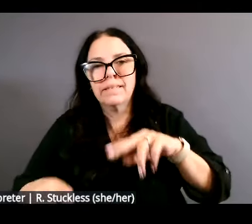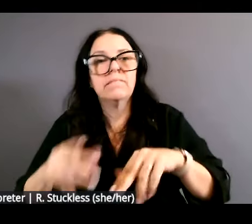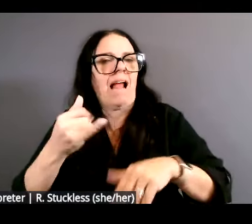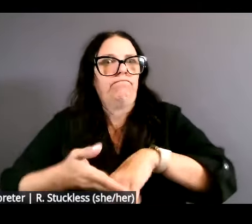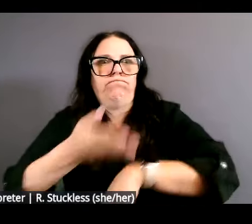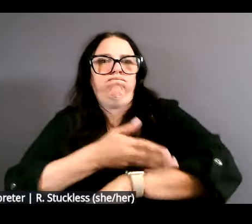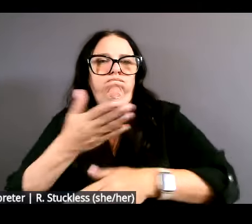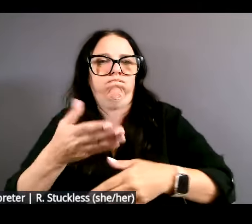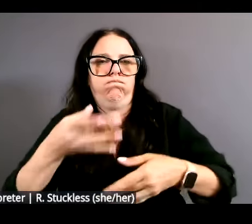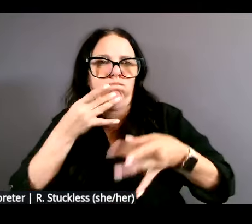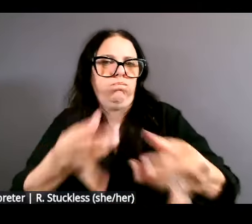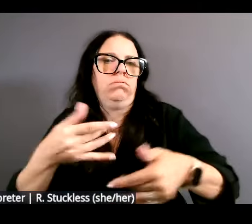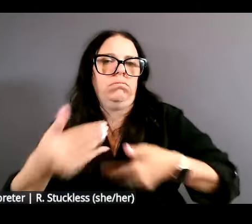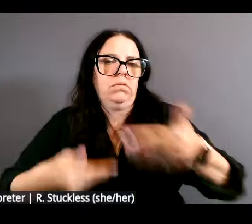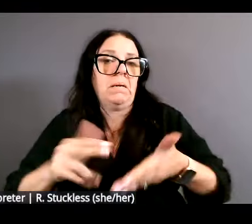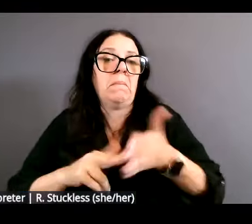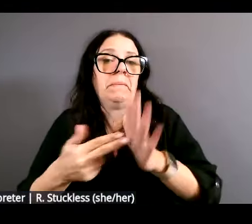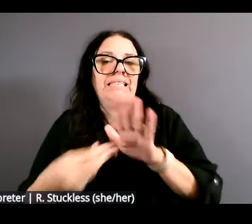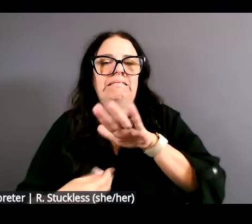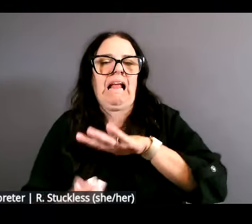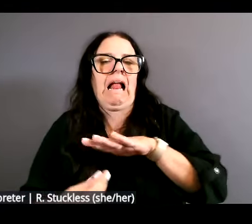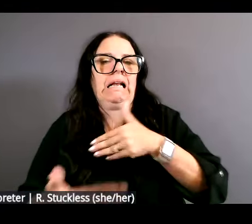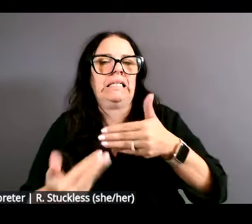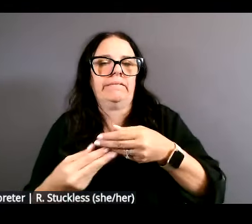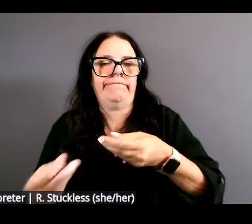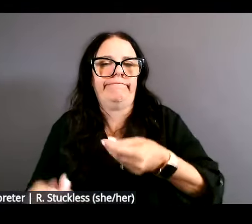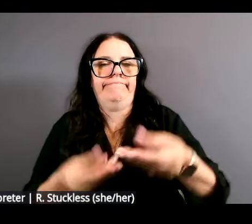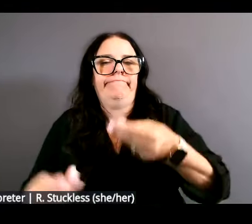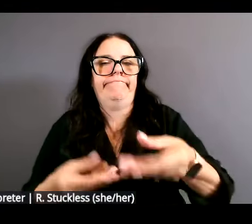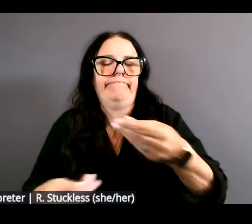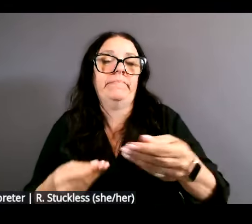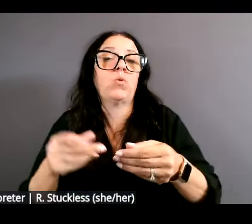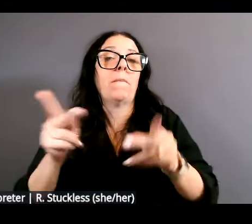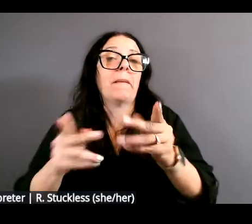pretty quickly, turn around those copy requests pretty quickly.